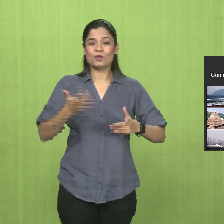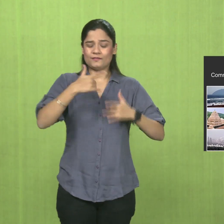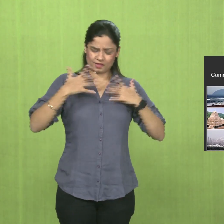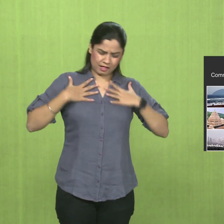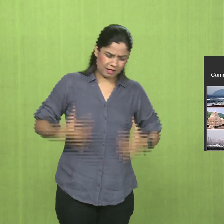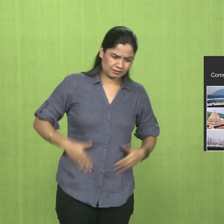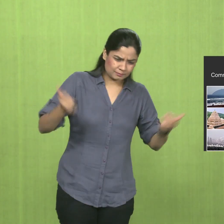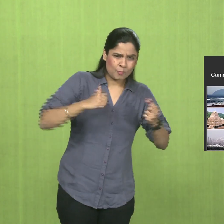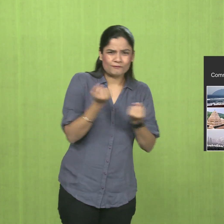them.